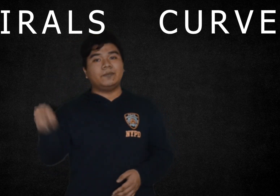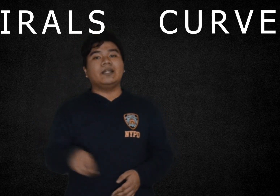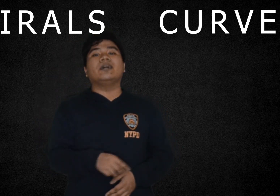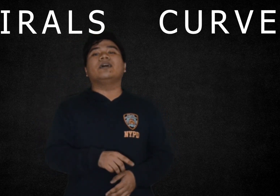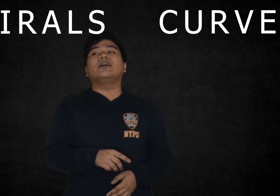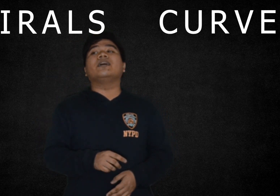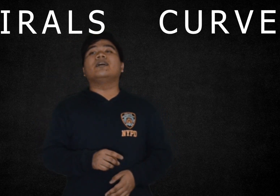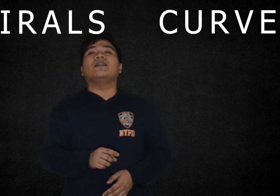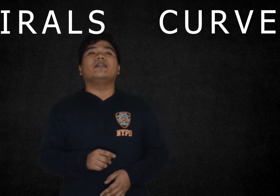spinning.